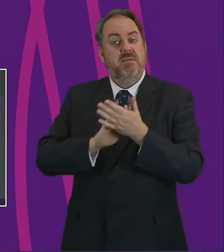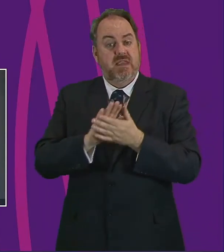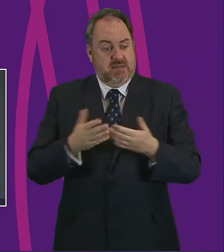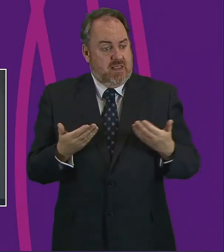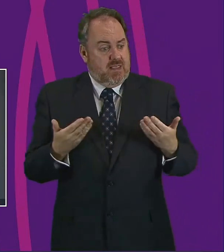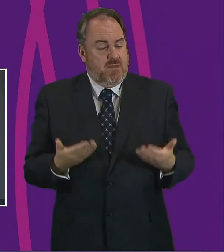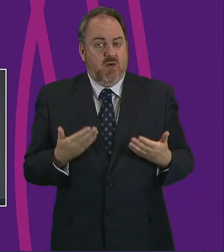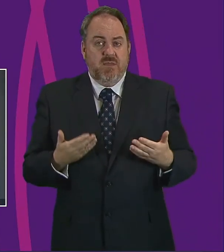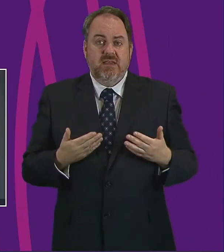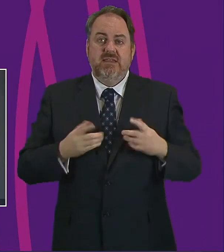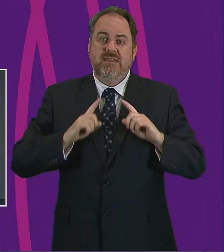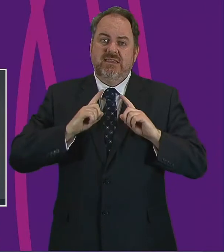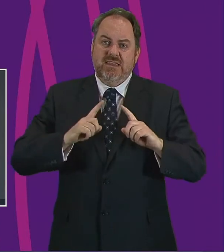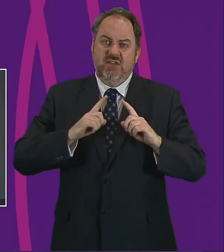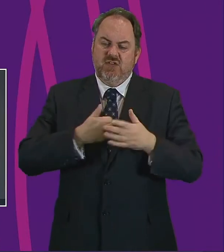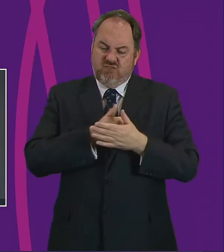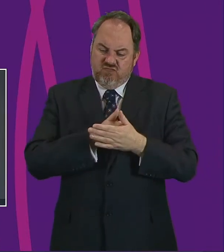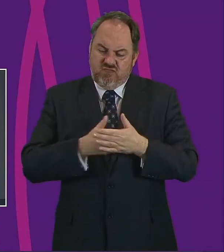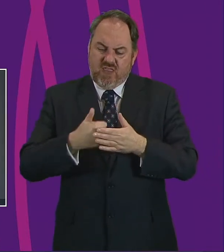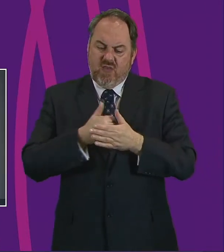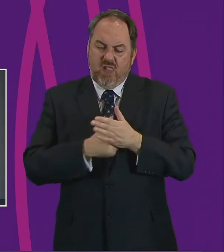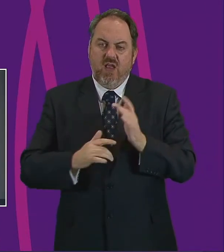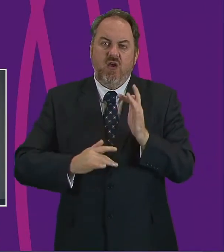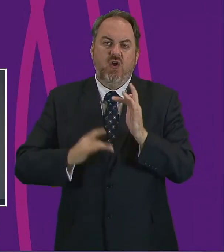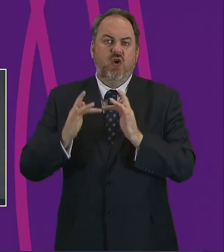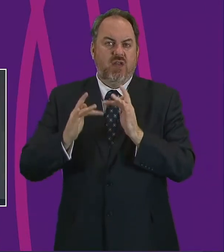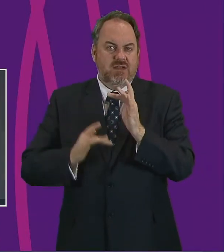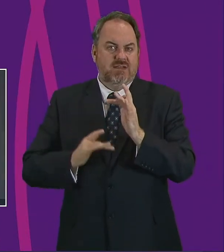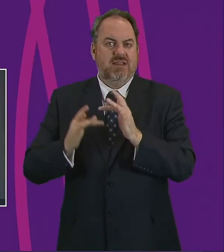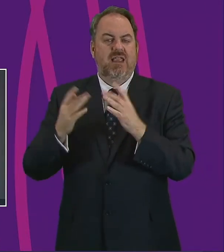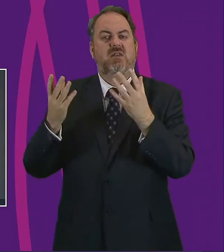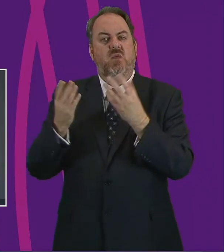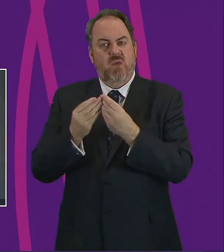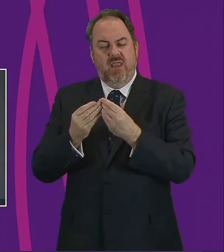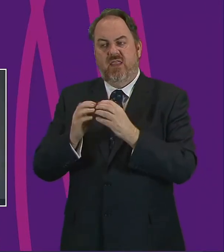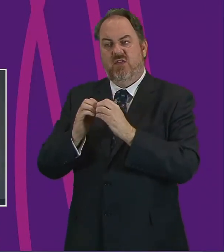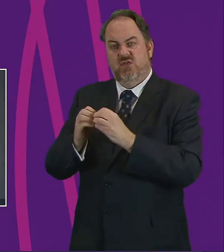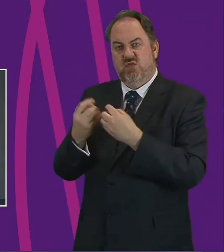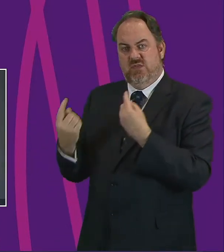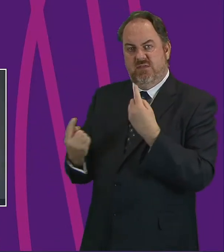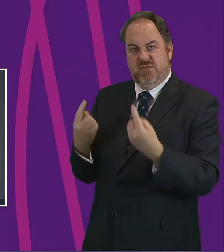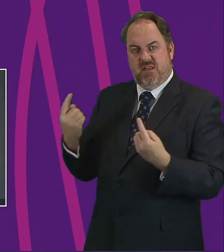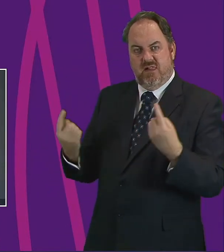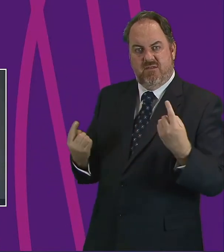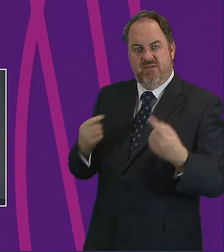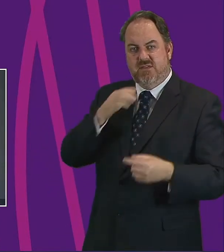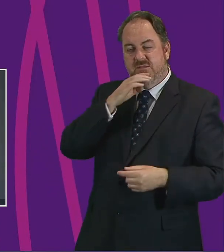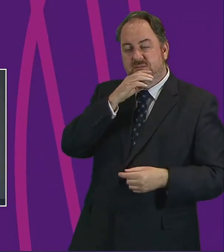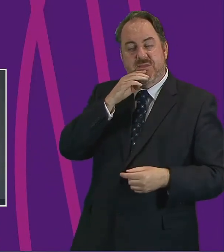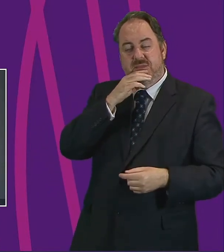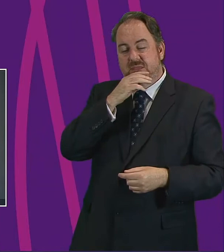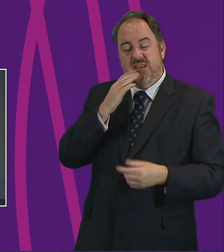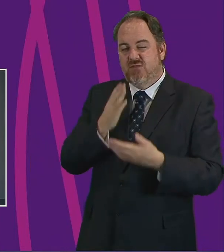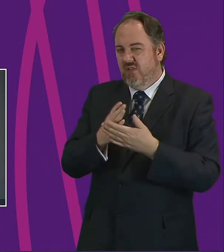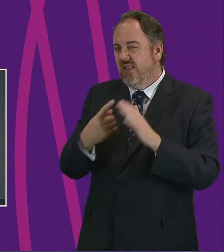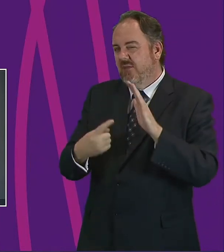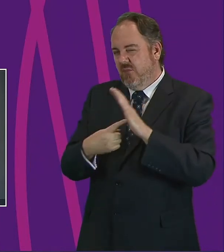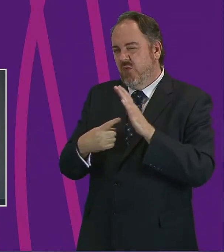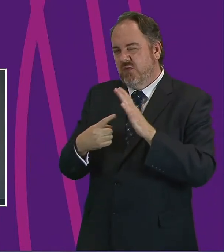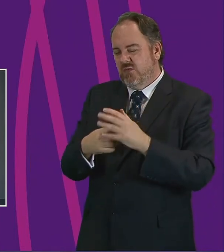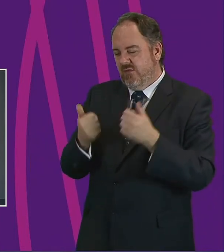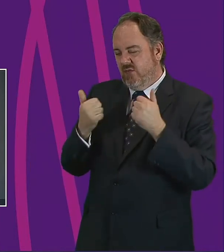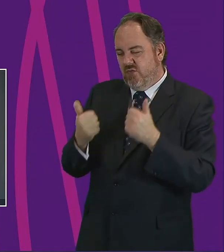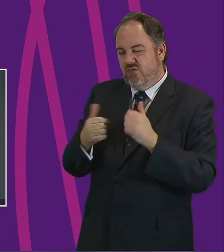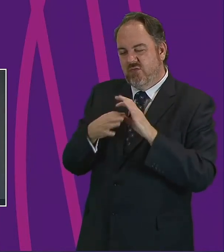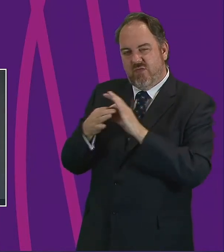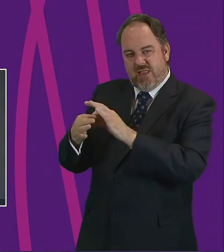contact with pupils. It is harder to do so, but I think where there are good, strong relationships between teachers and